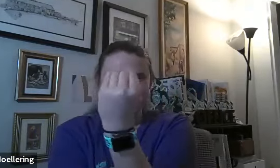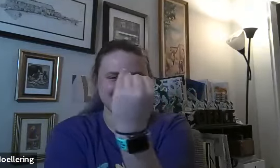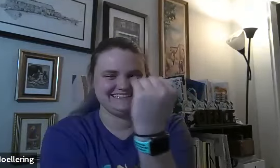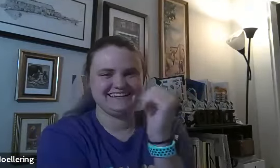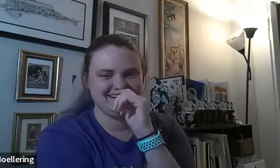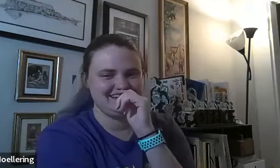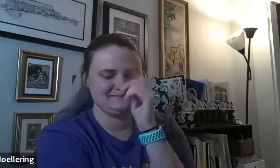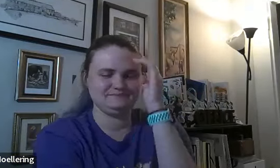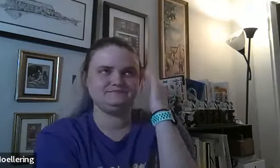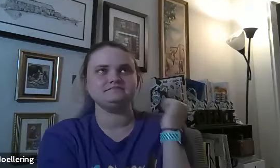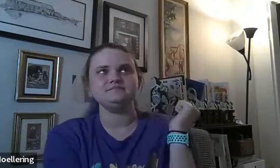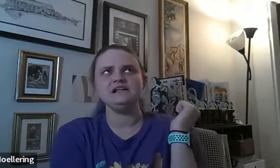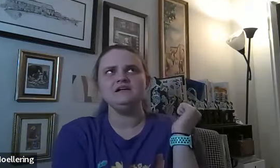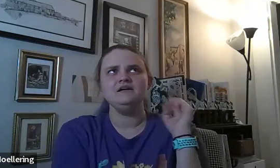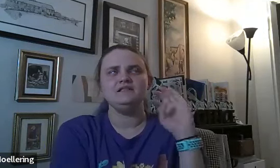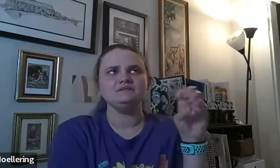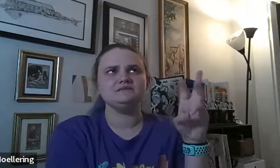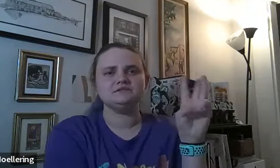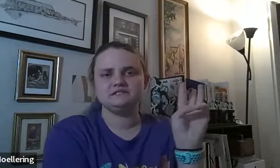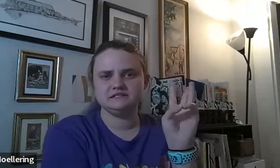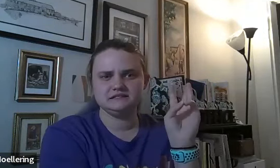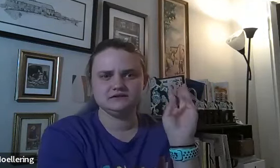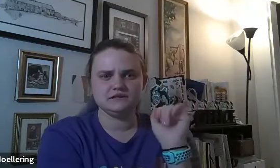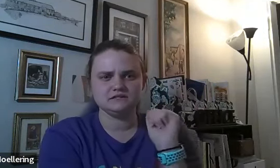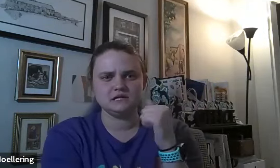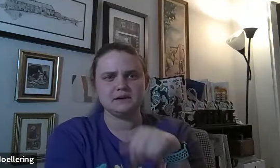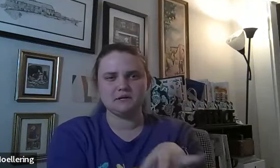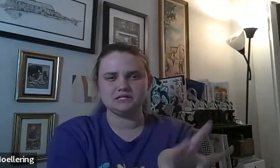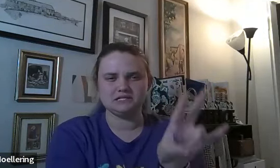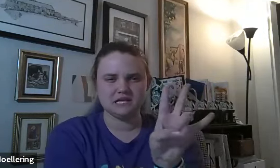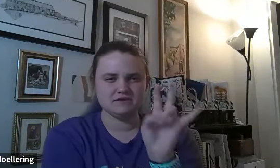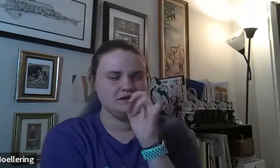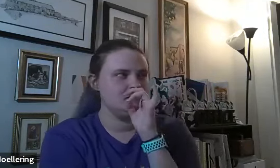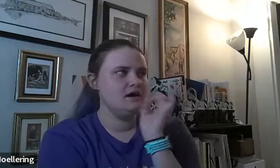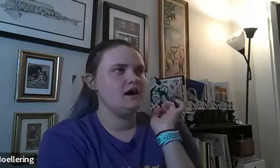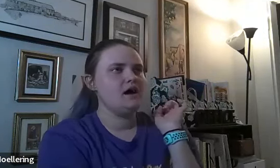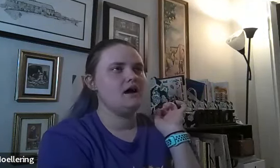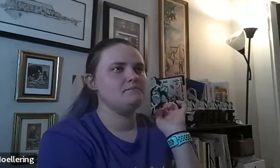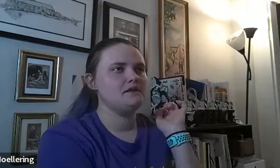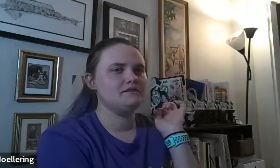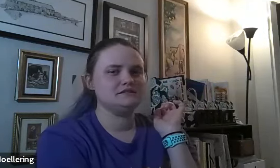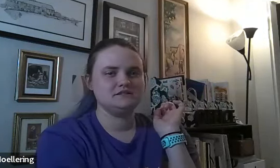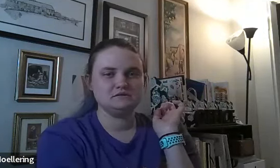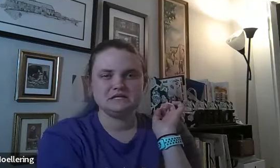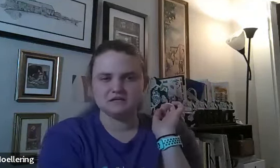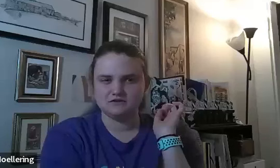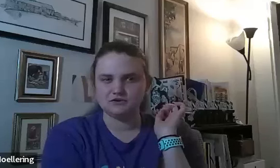14. All right. That was number 6. So let's go to number 7. Let's do